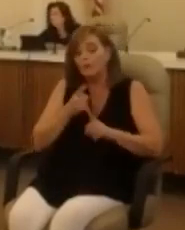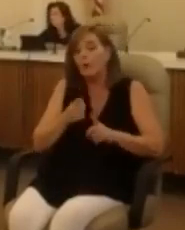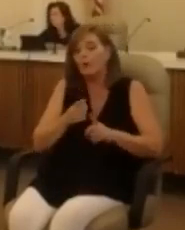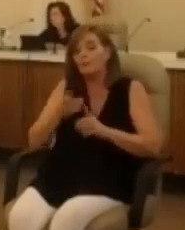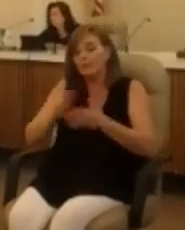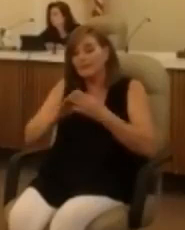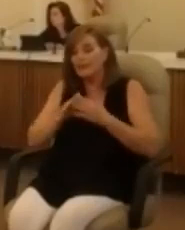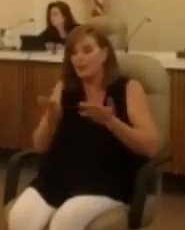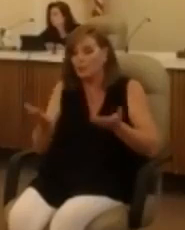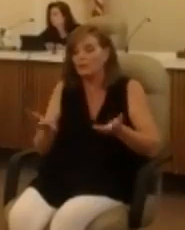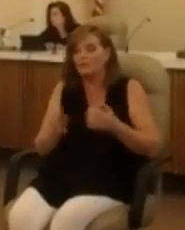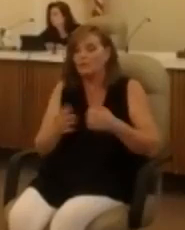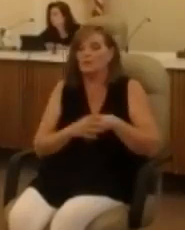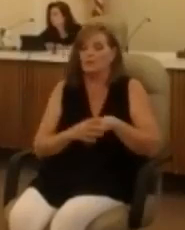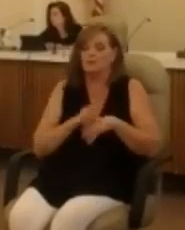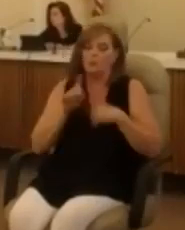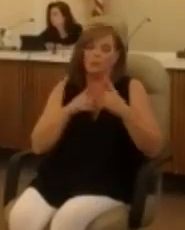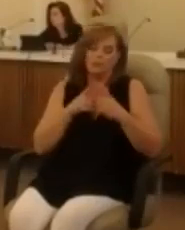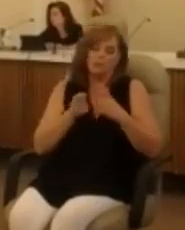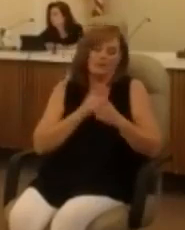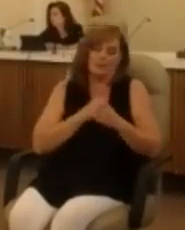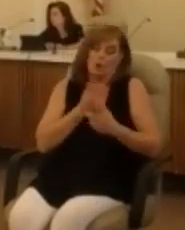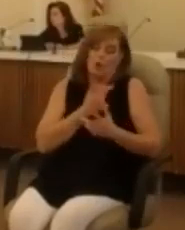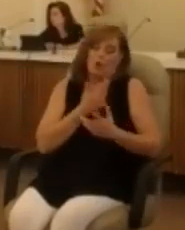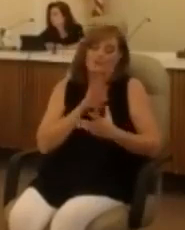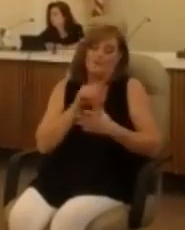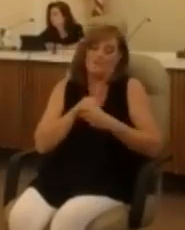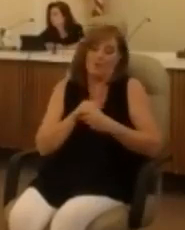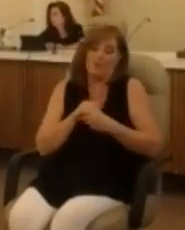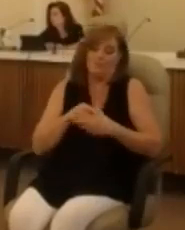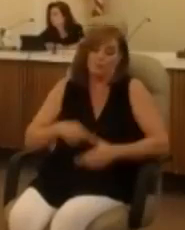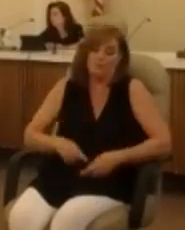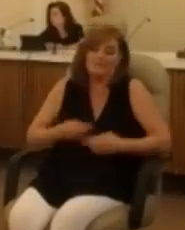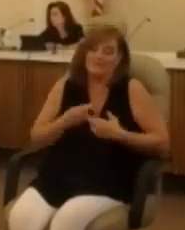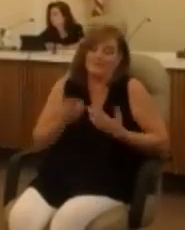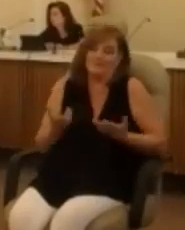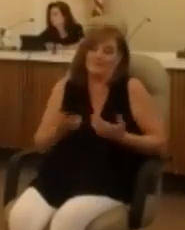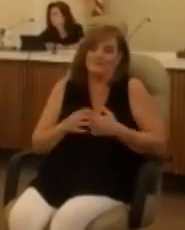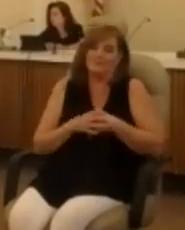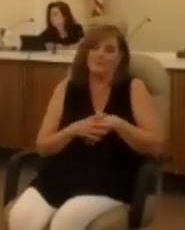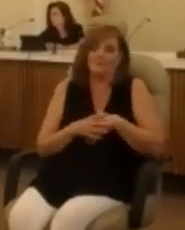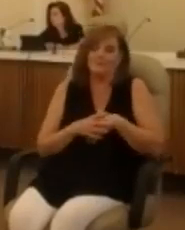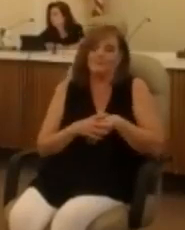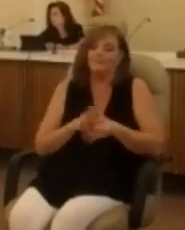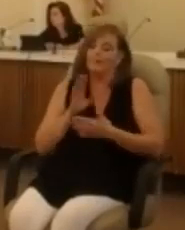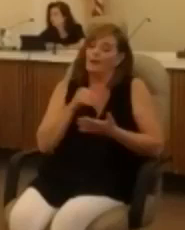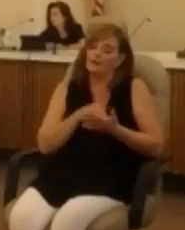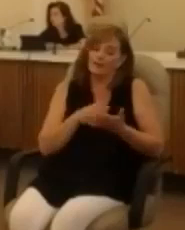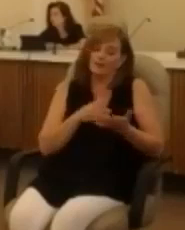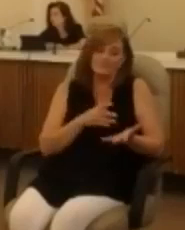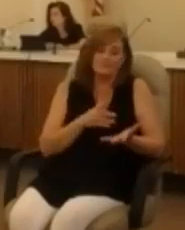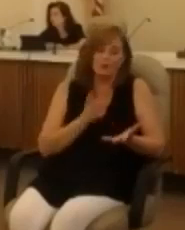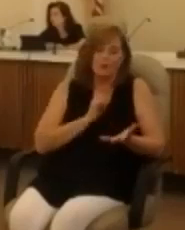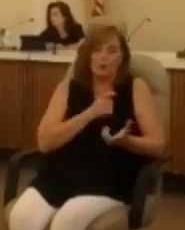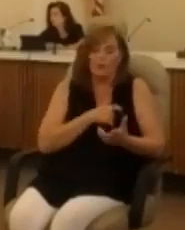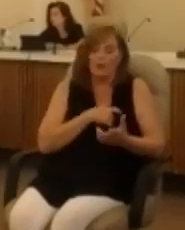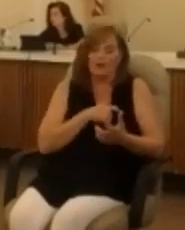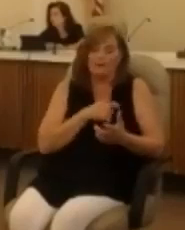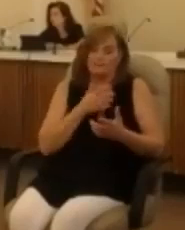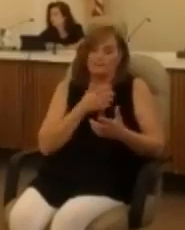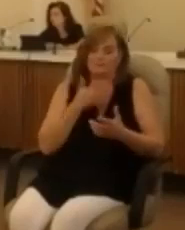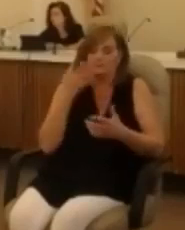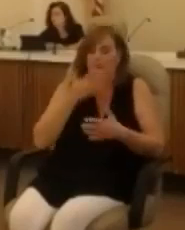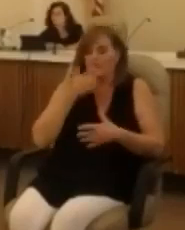things, we almost always have residents involved because, again, we're trying to do what's best for the residents